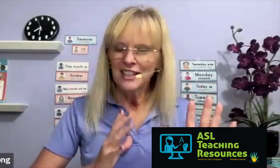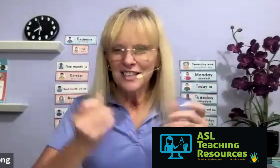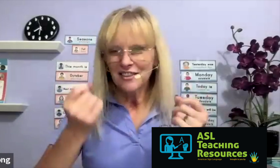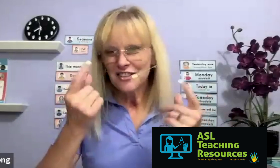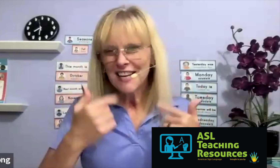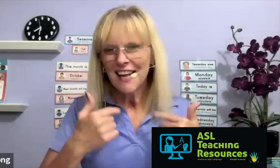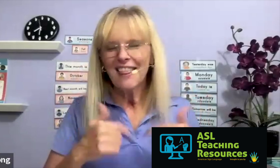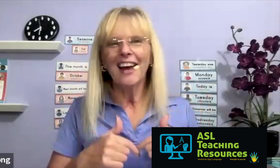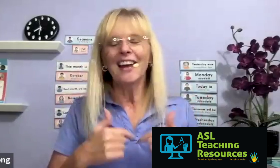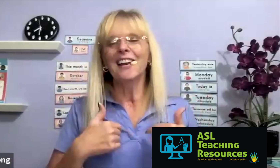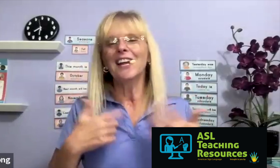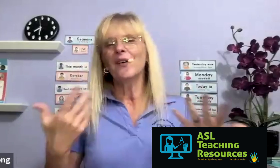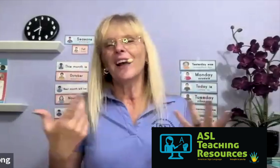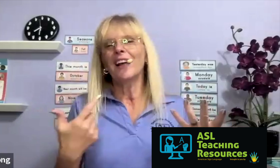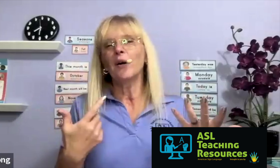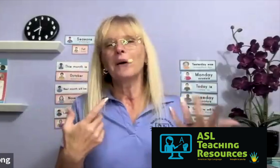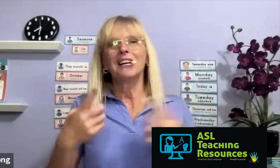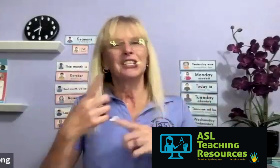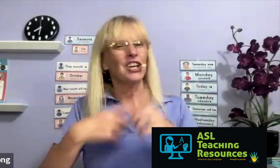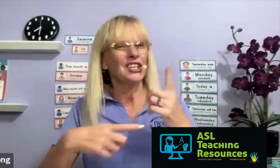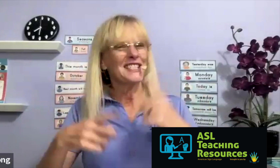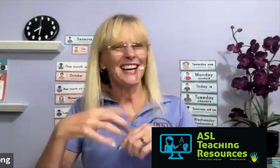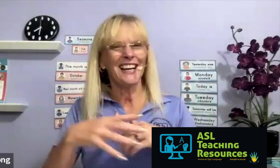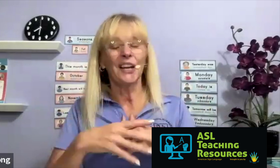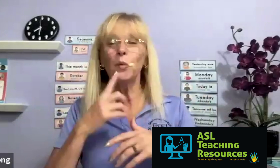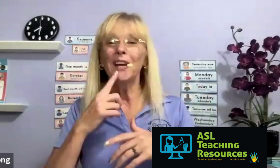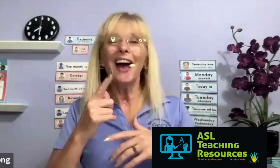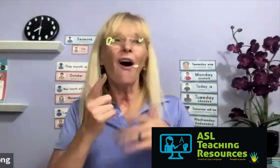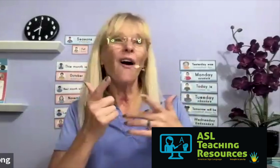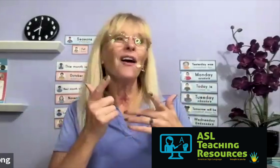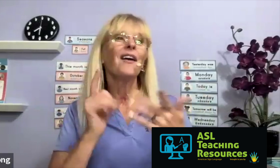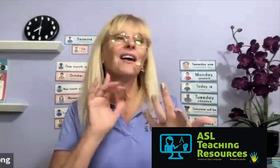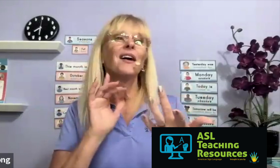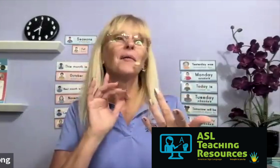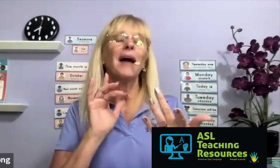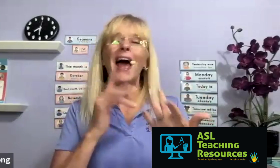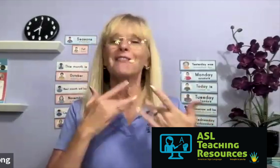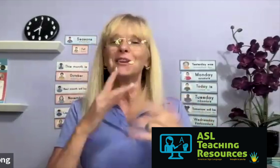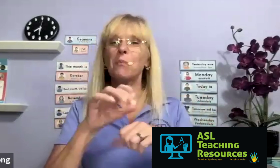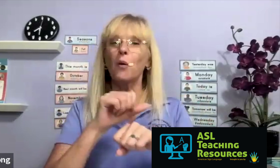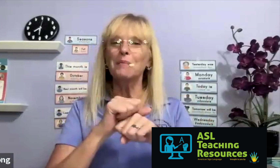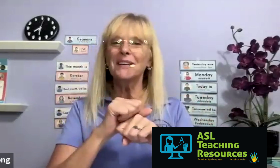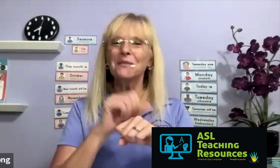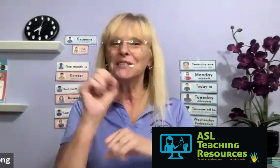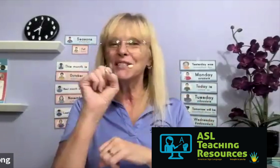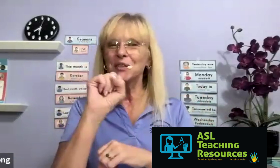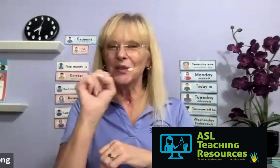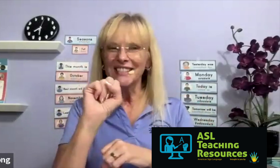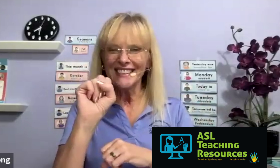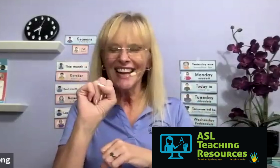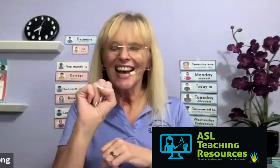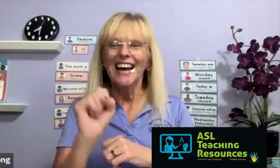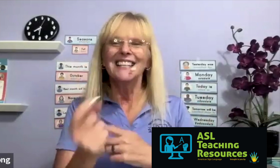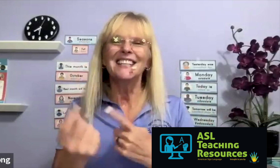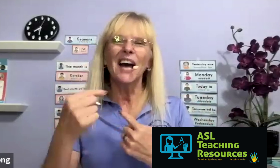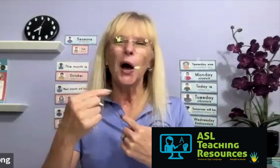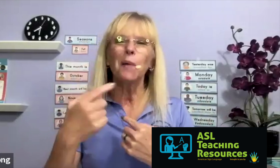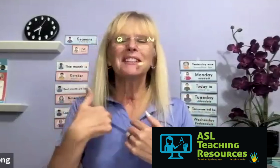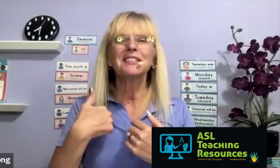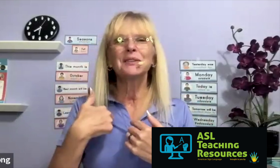just understand that. And here I am just signing. We are have an appointment with Sorensen to come